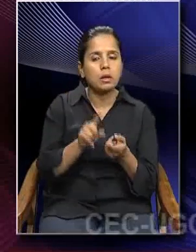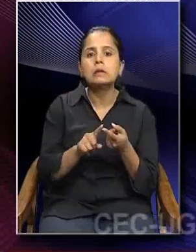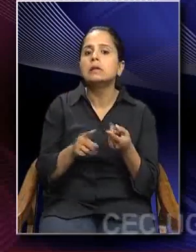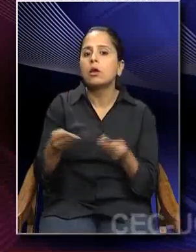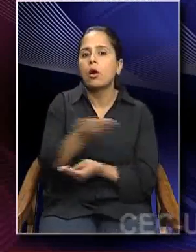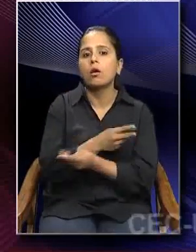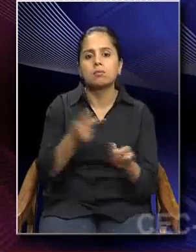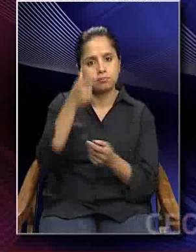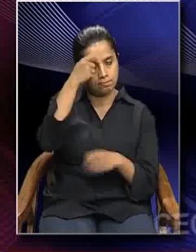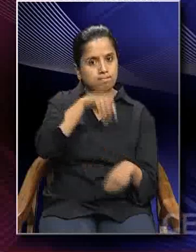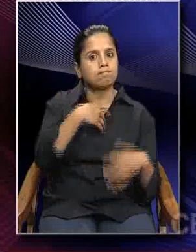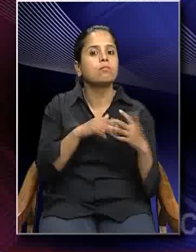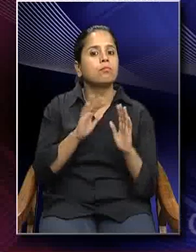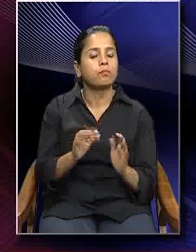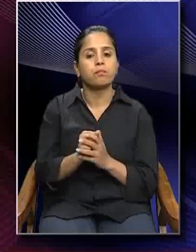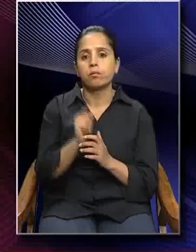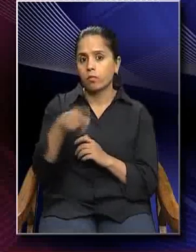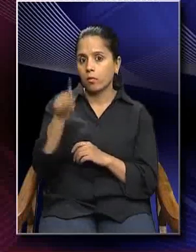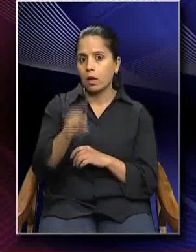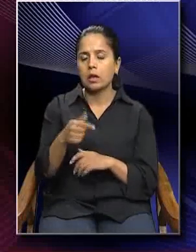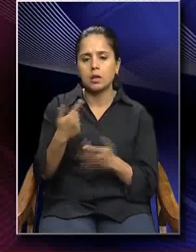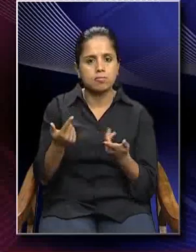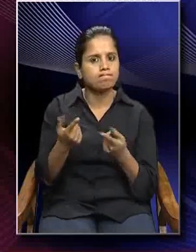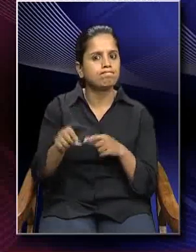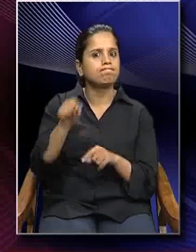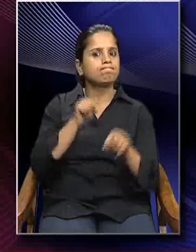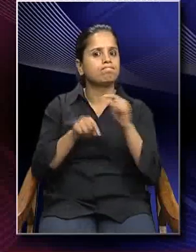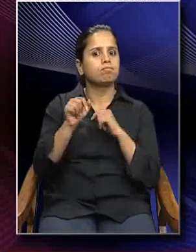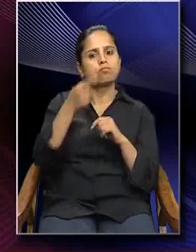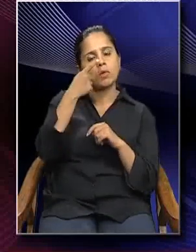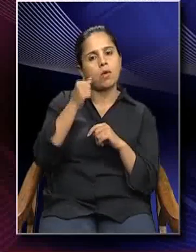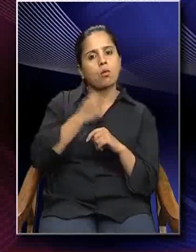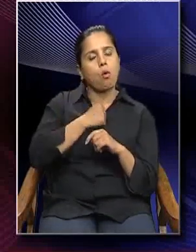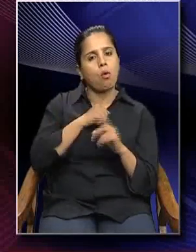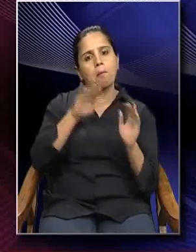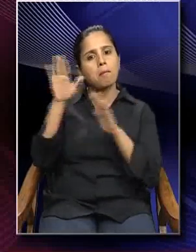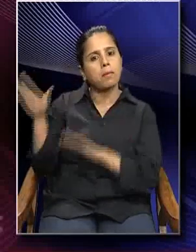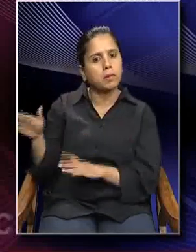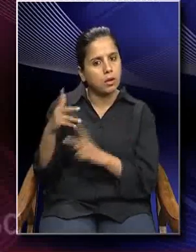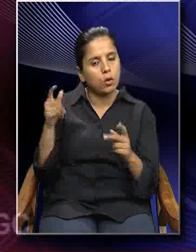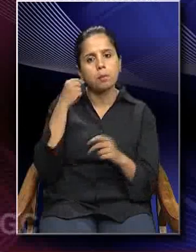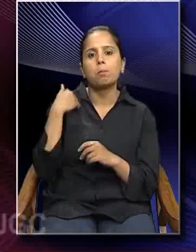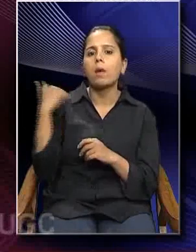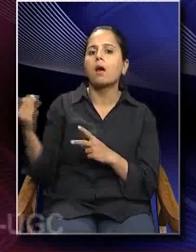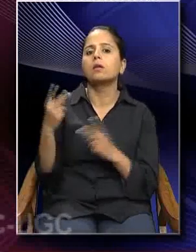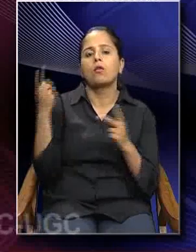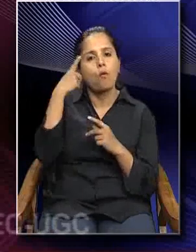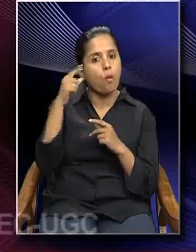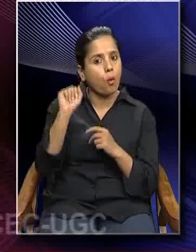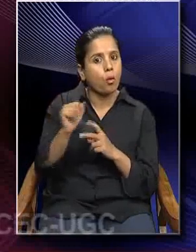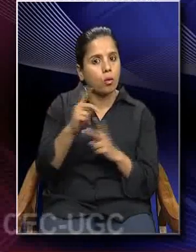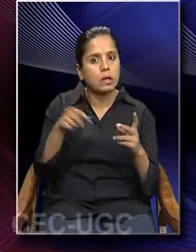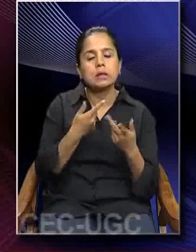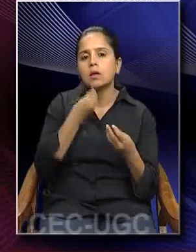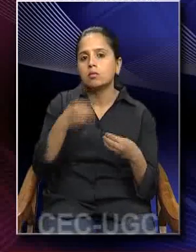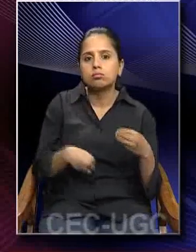economically and generally had to fall back on their parents or brothers for their